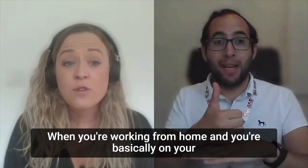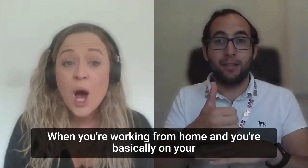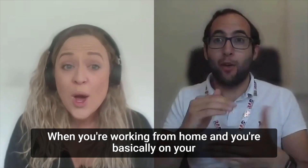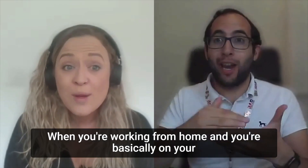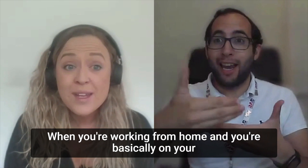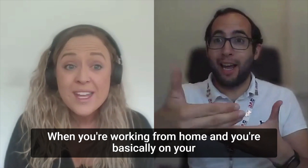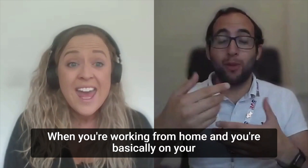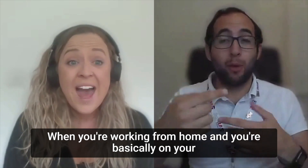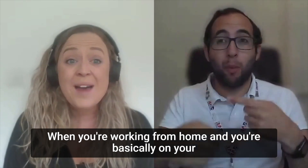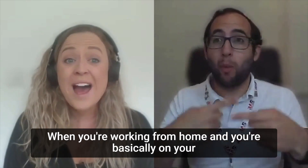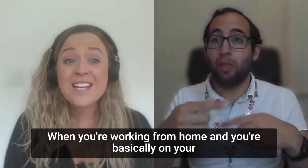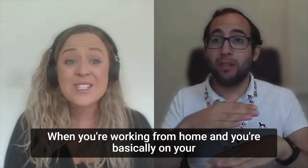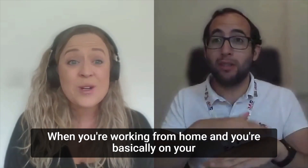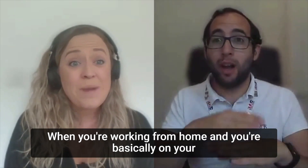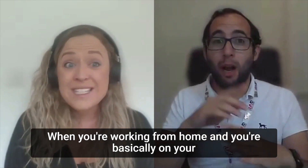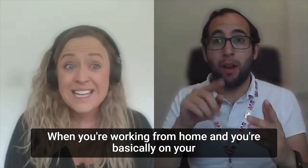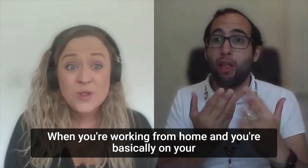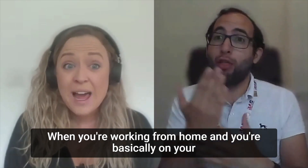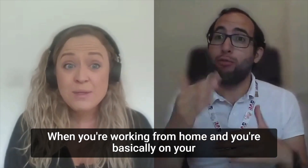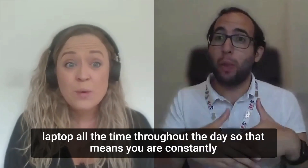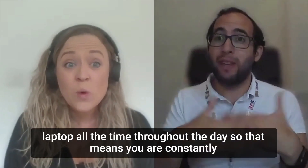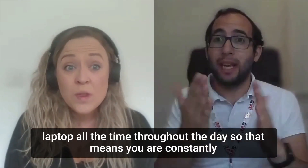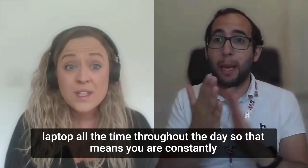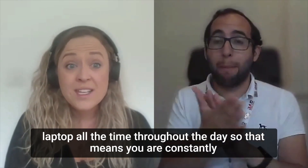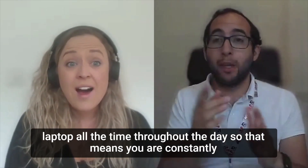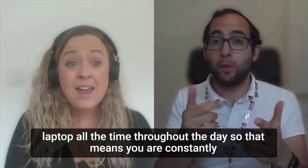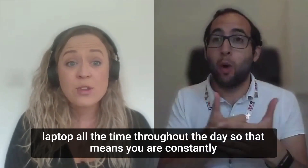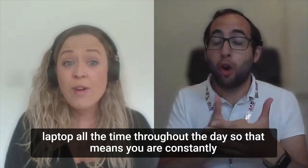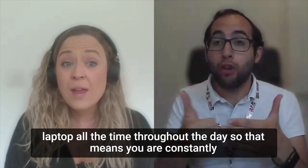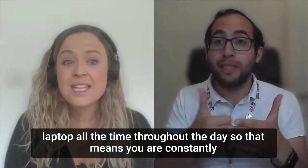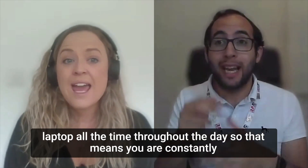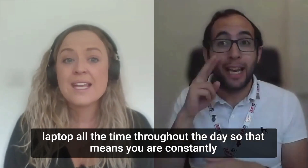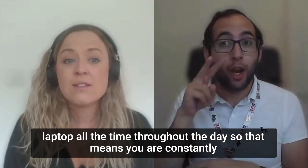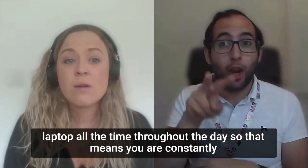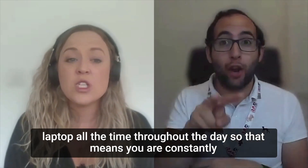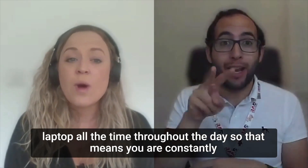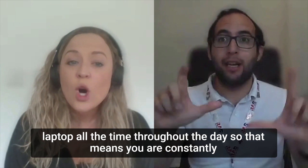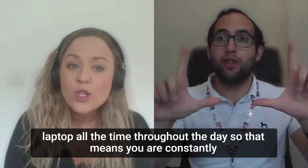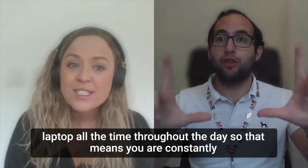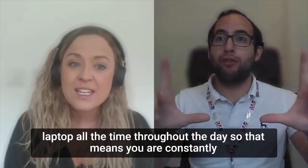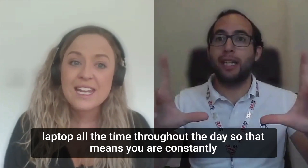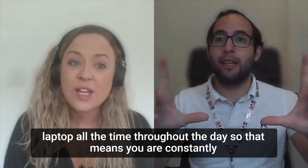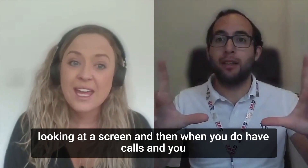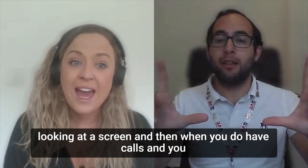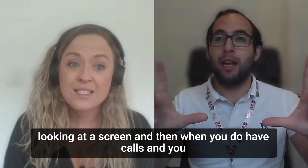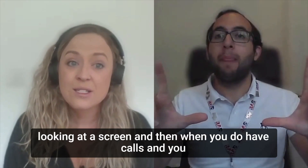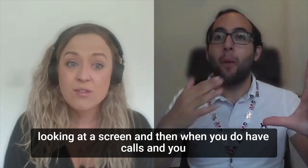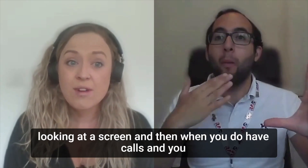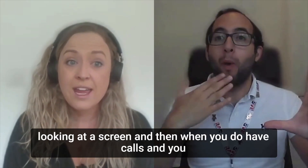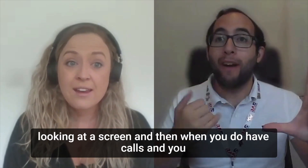from home and you're basically on your laptop all the time throughout the day, so it means you are constantly looking at a